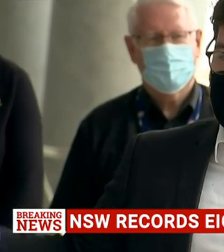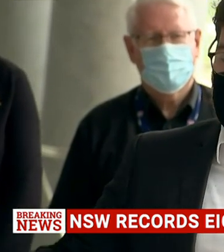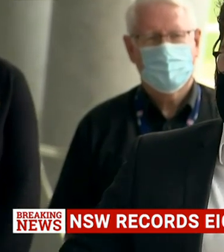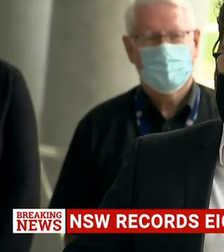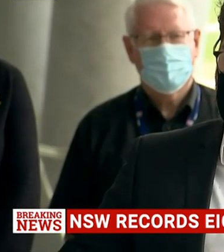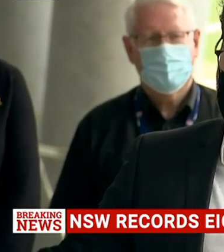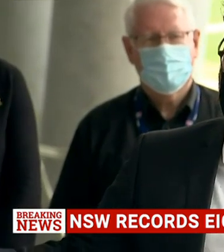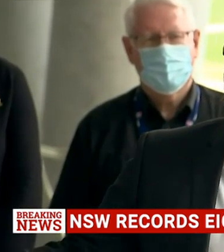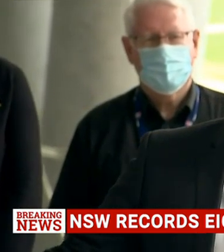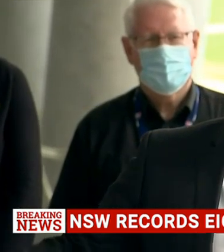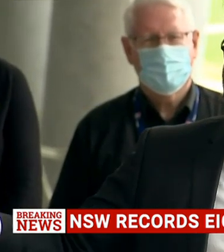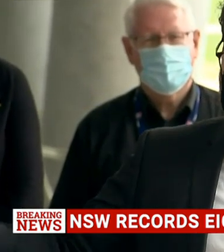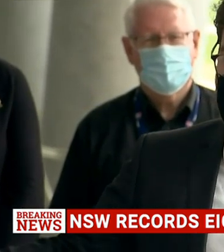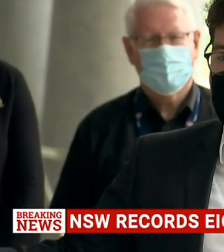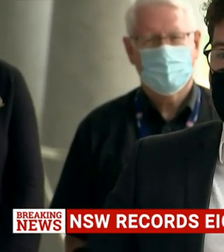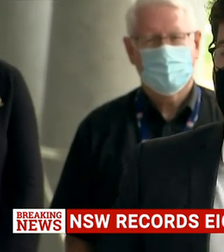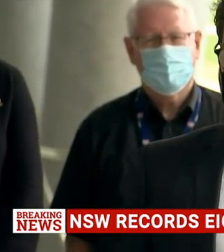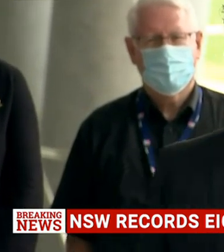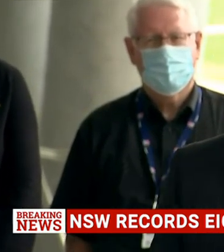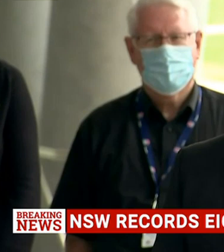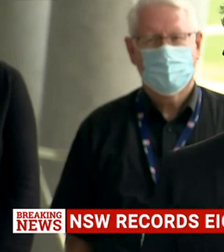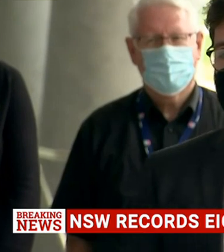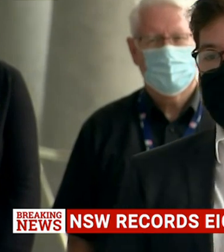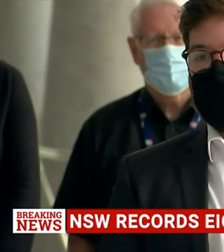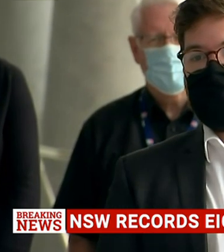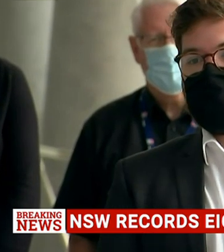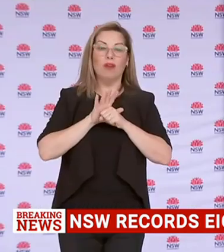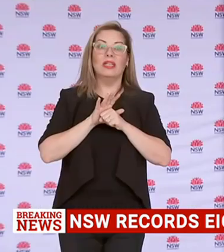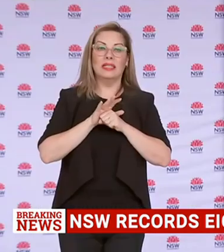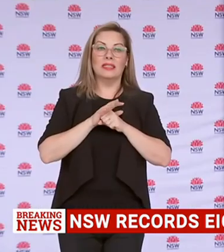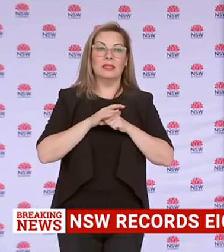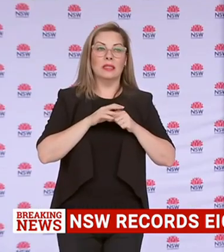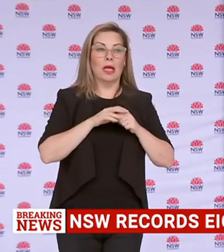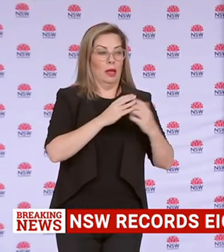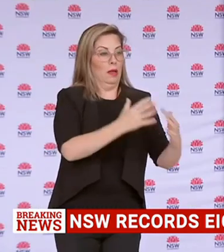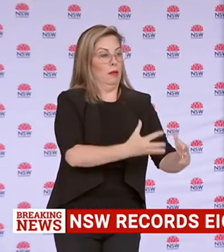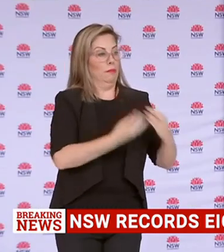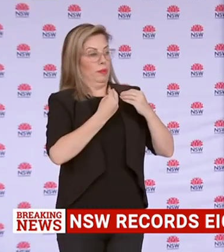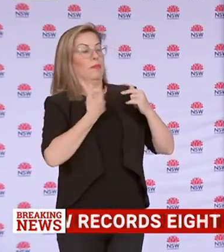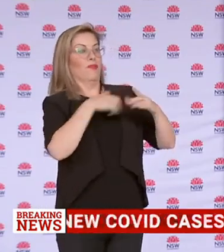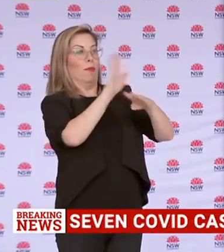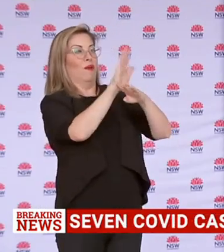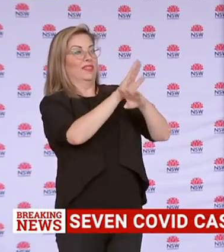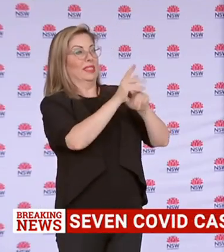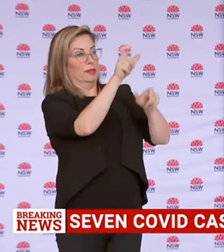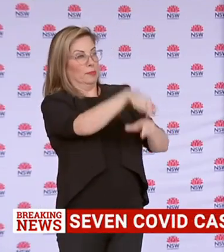this returned traveller on December 1 into Avalon? So we understand that this virus can be